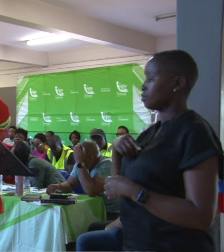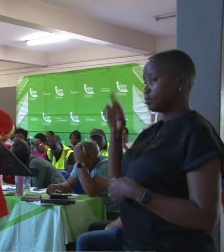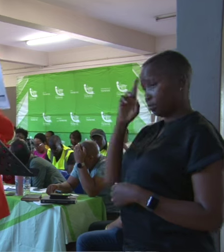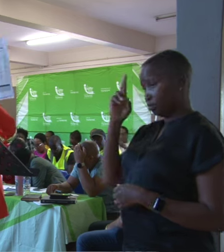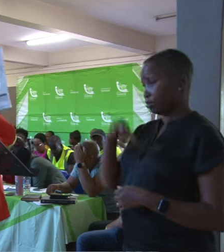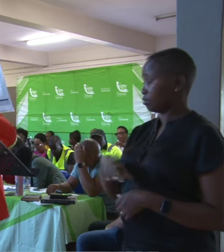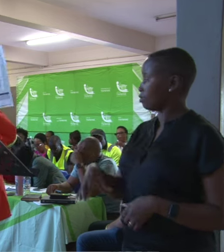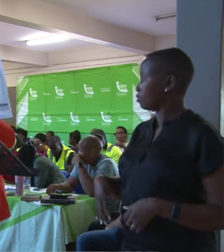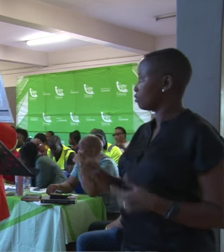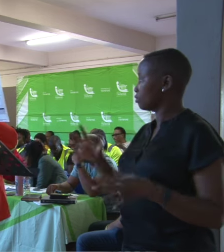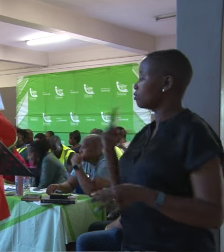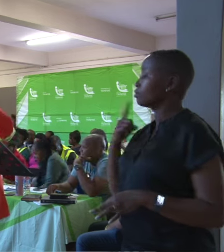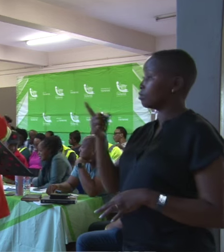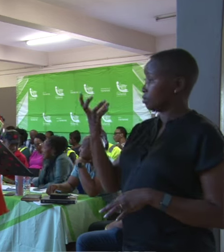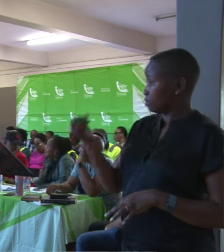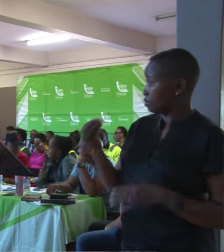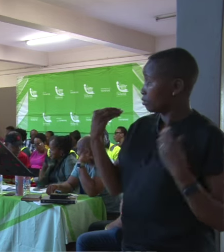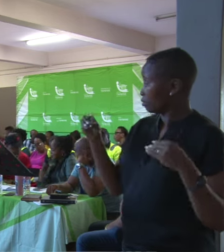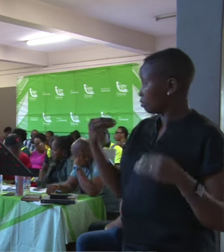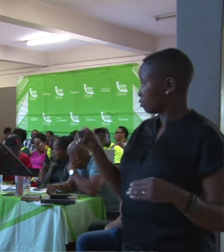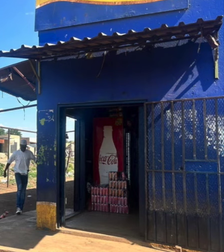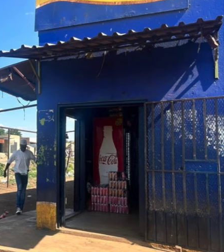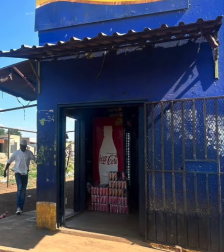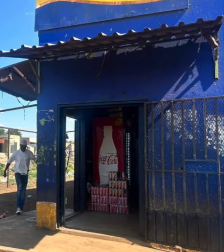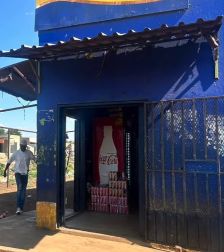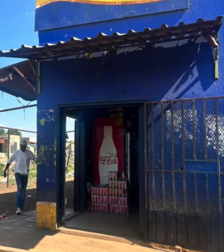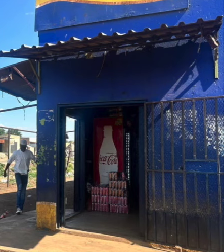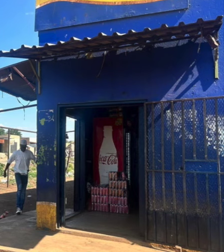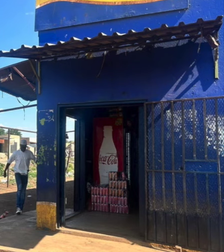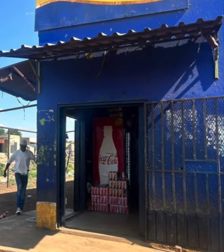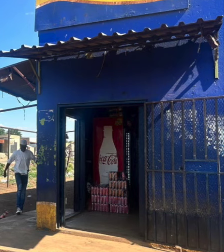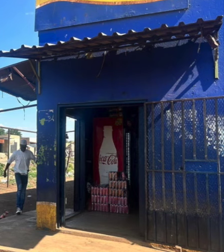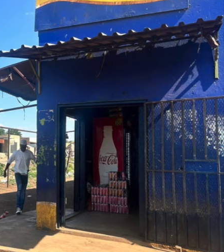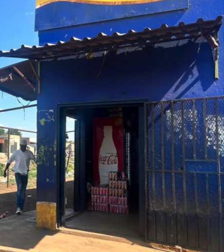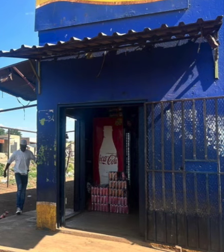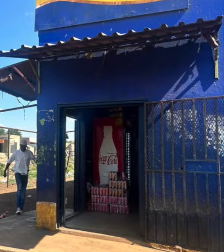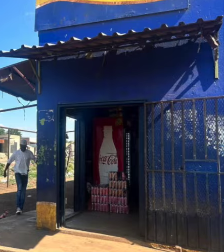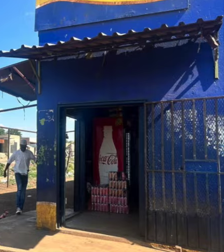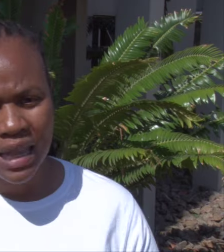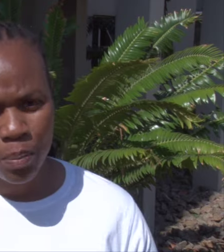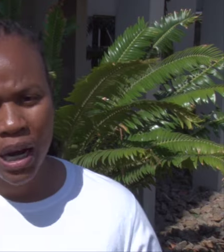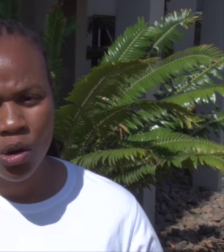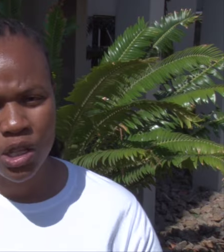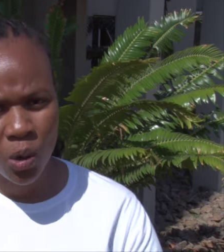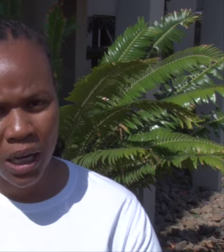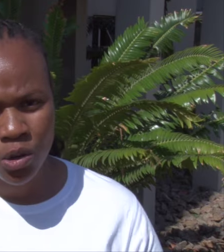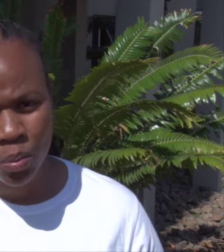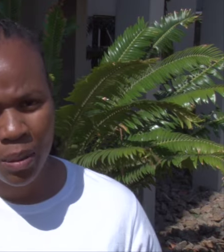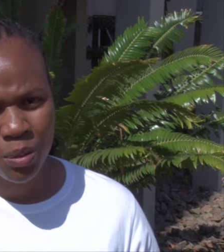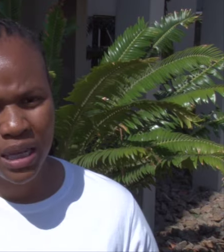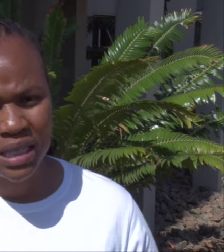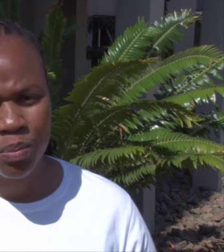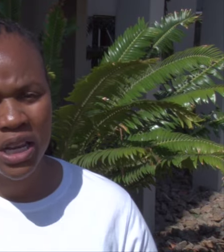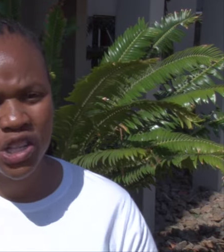approved in council, where we are intentional about the reserving spaza shops for locals. That bylaw is going out